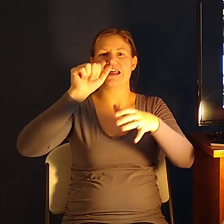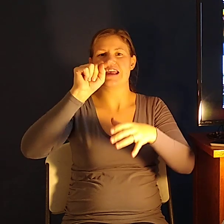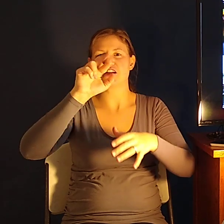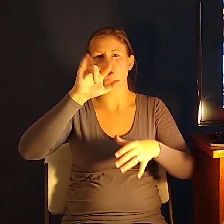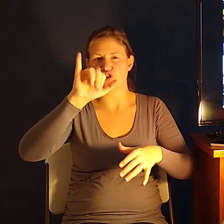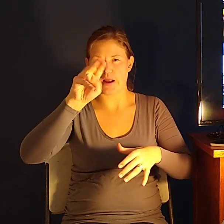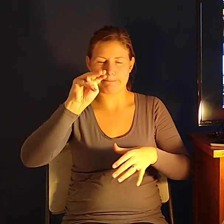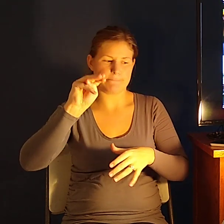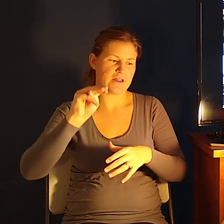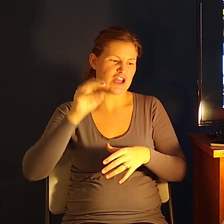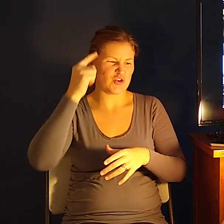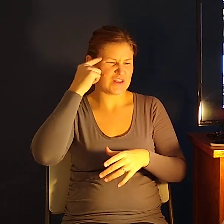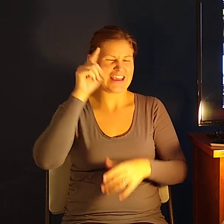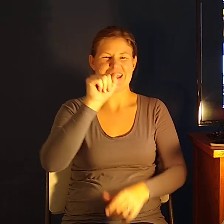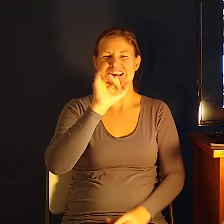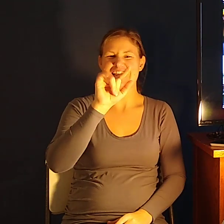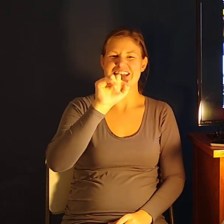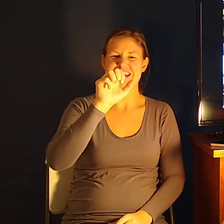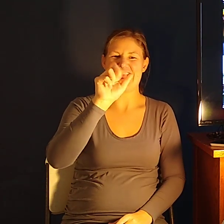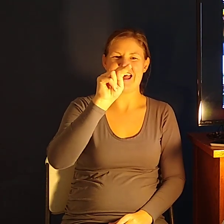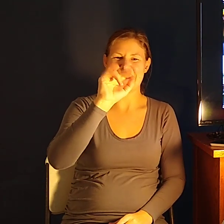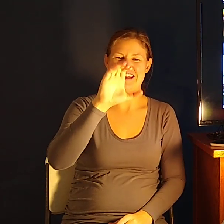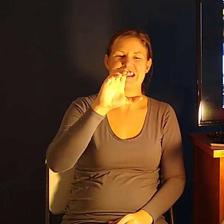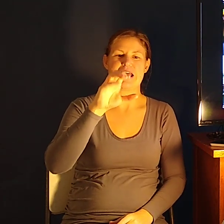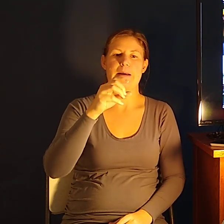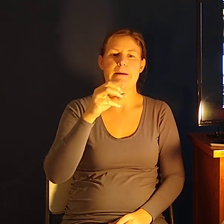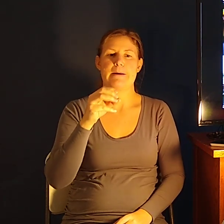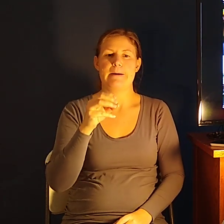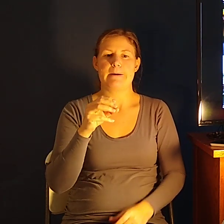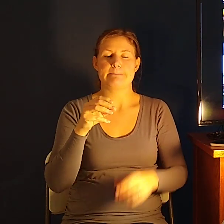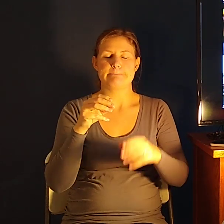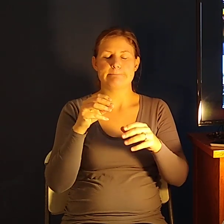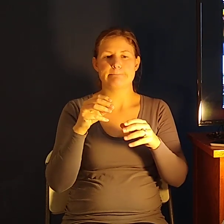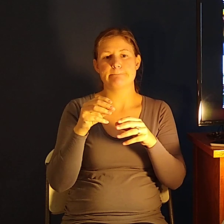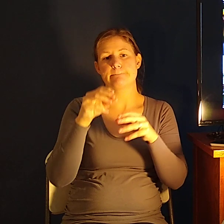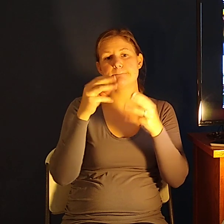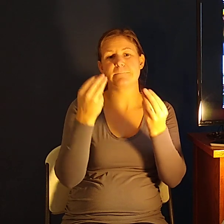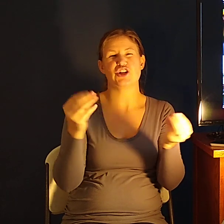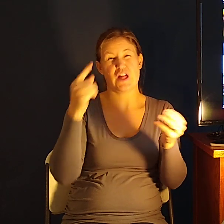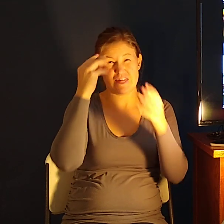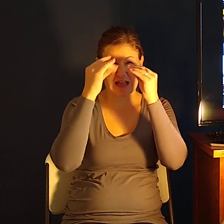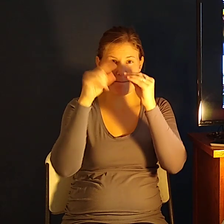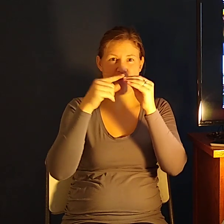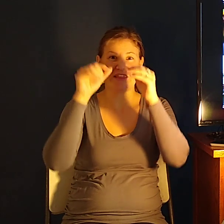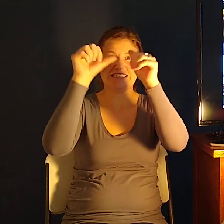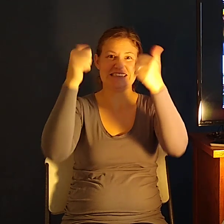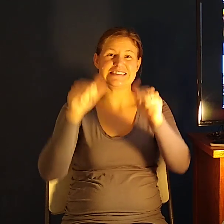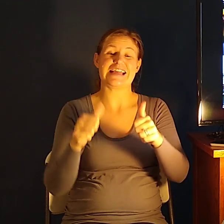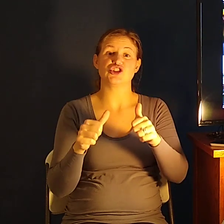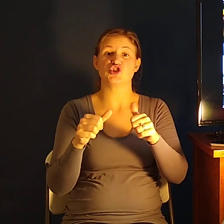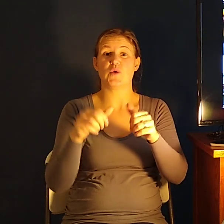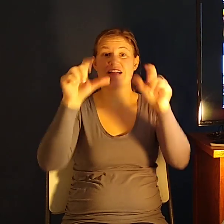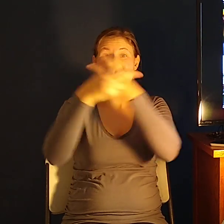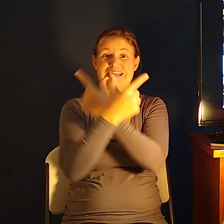that titanic material, think back to the Statue of Liberty and this hammered copper.